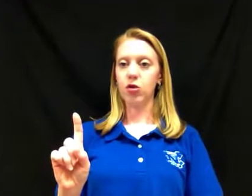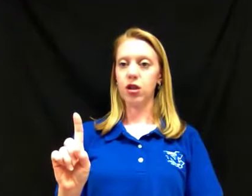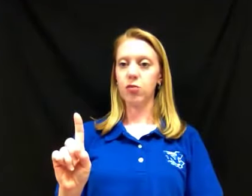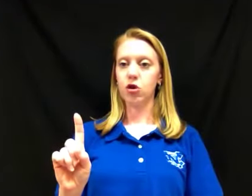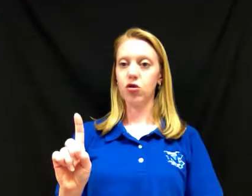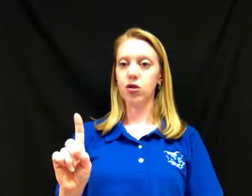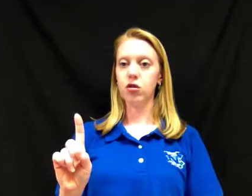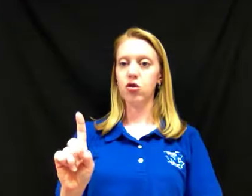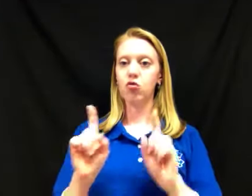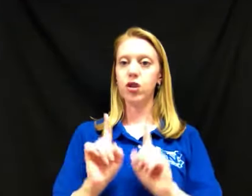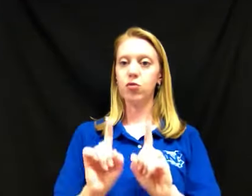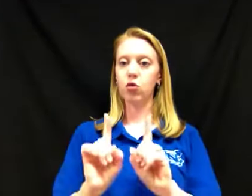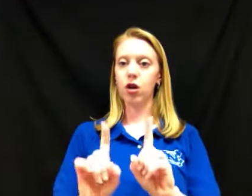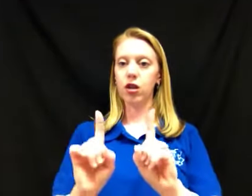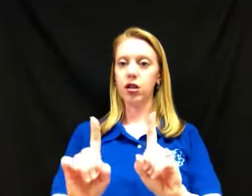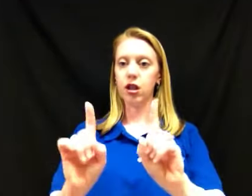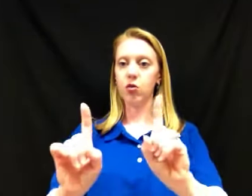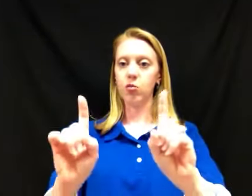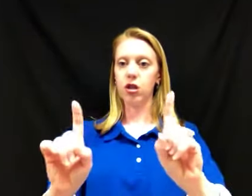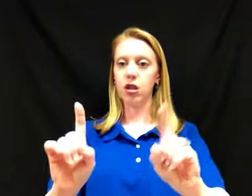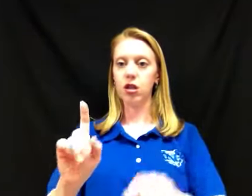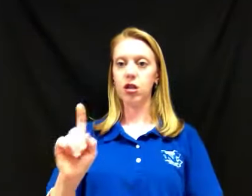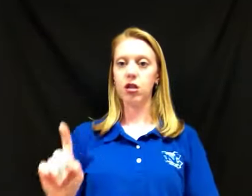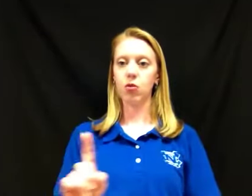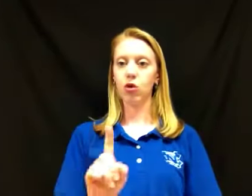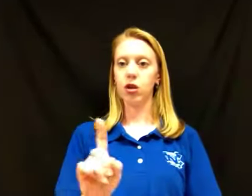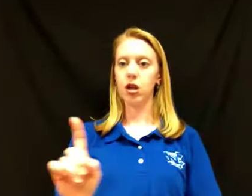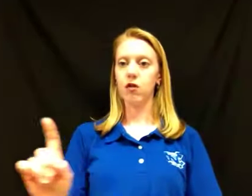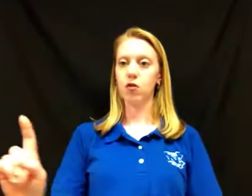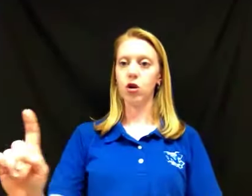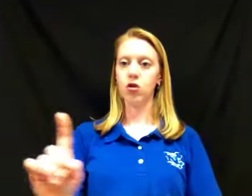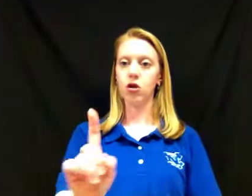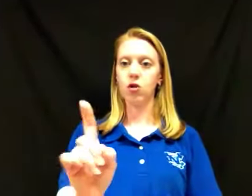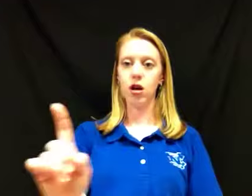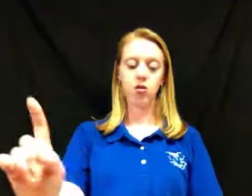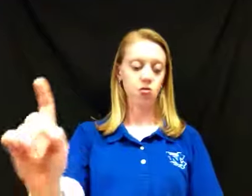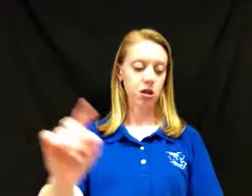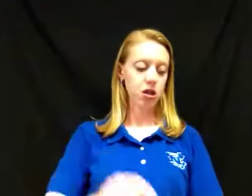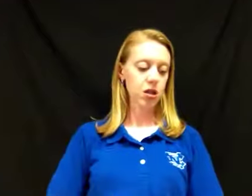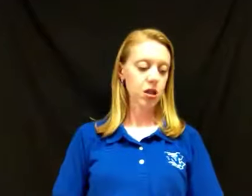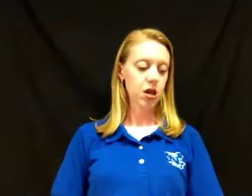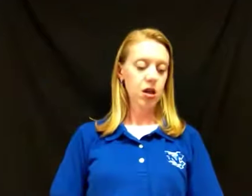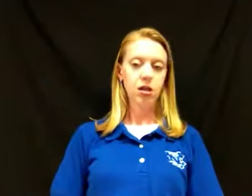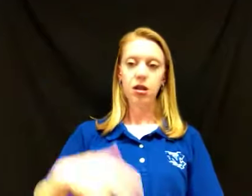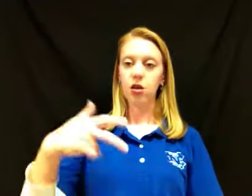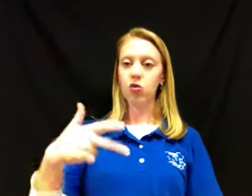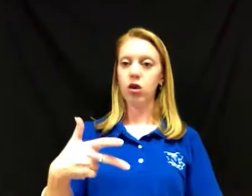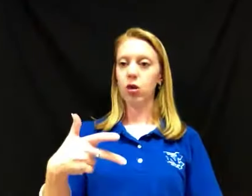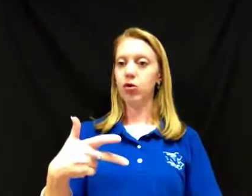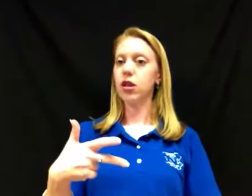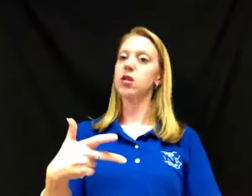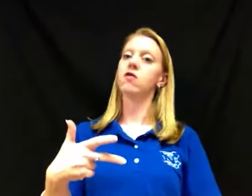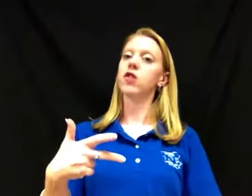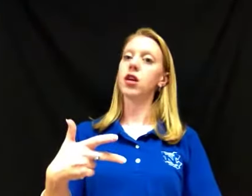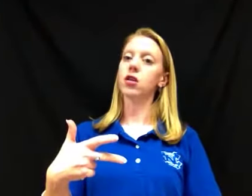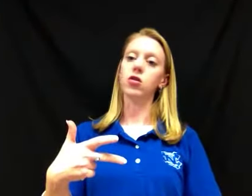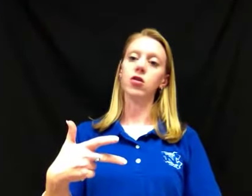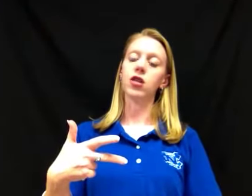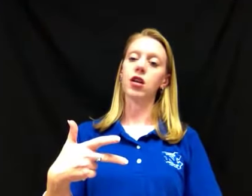represents a person. Two people walking together would be this. Someone kind of wandering around would be this. CL3 represents vehicles, anything